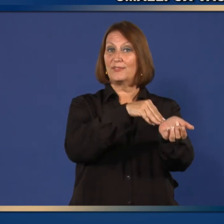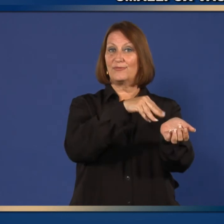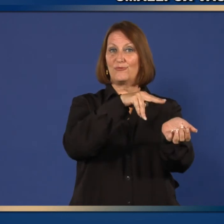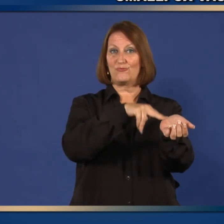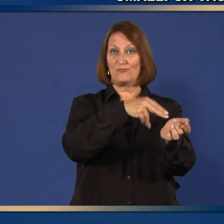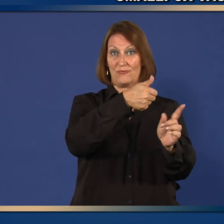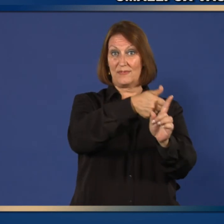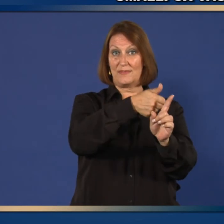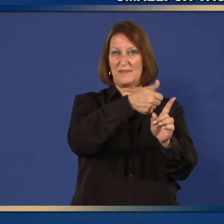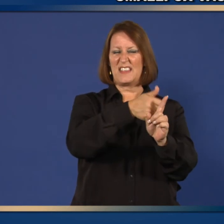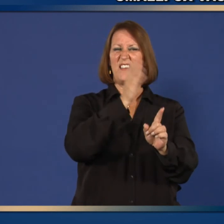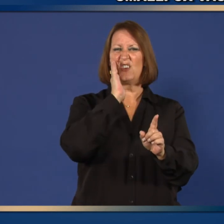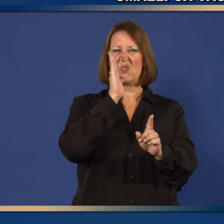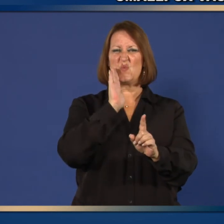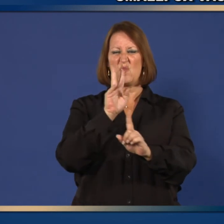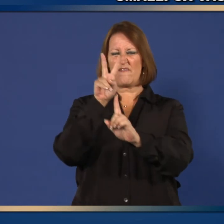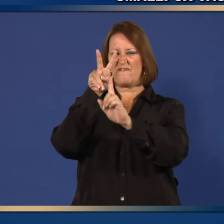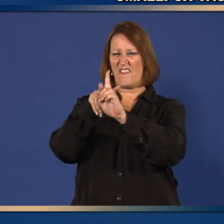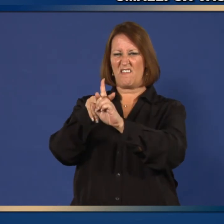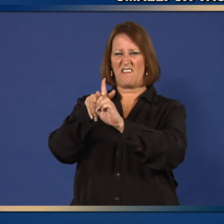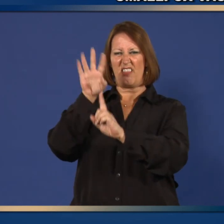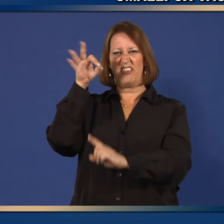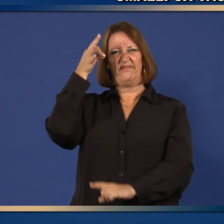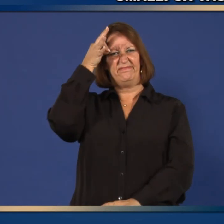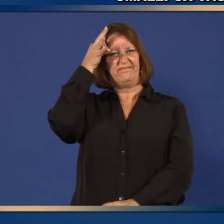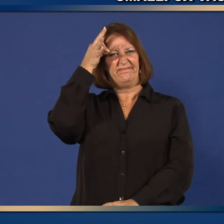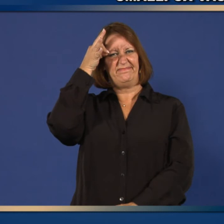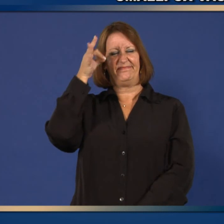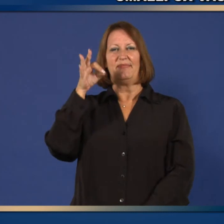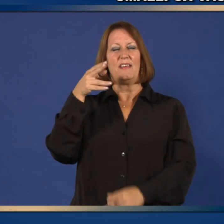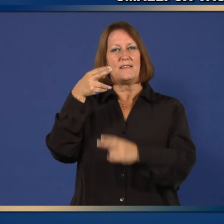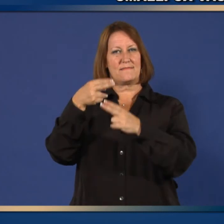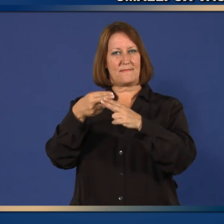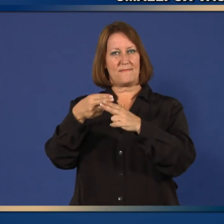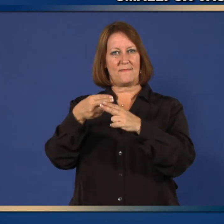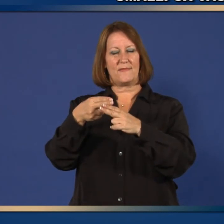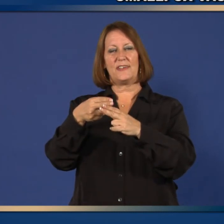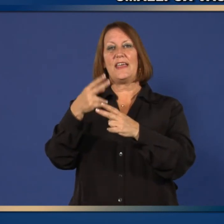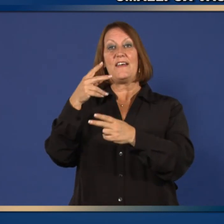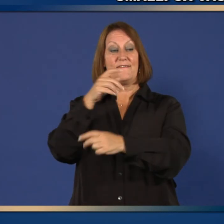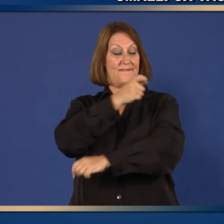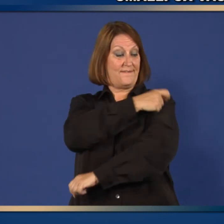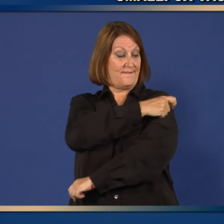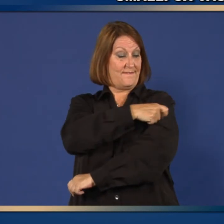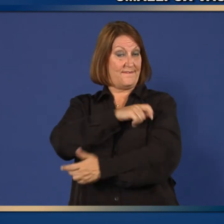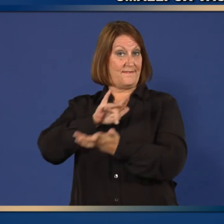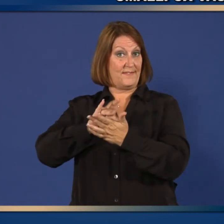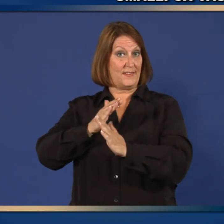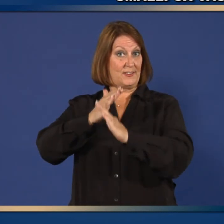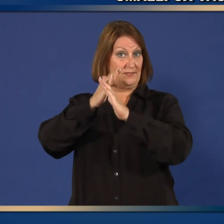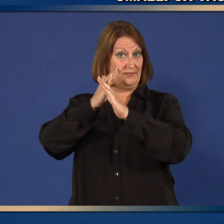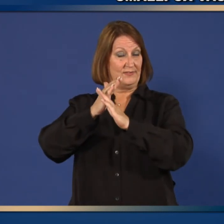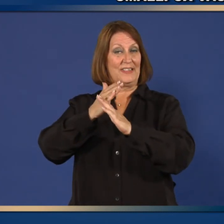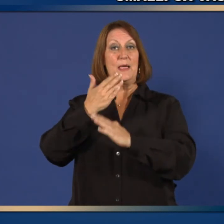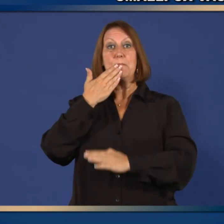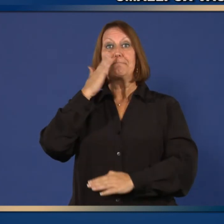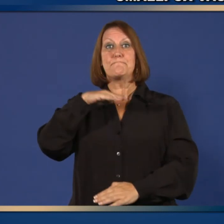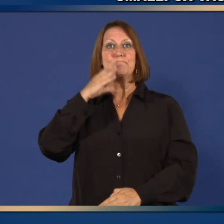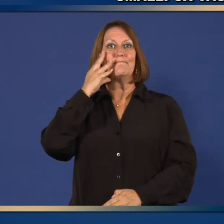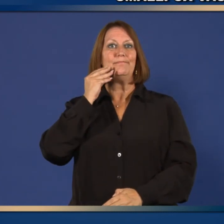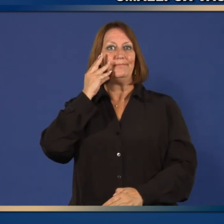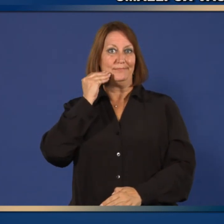Ask your doctor or nurse to file a Vaccine Adverse Event Report, VAERS